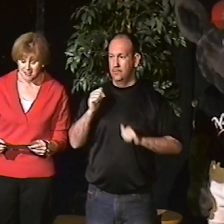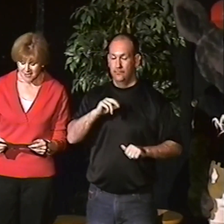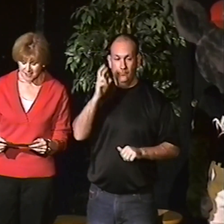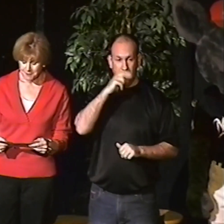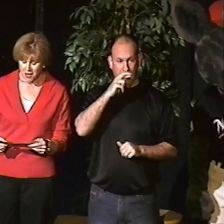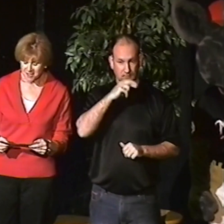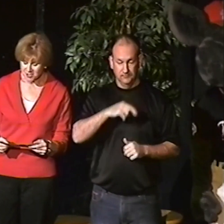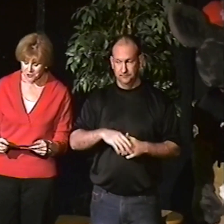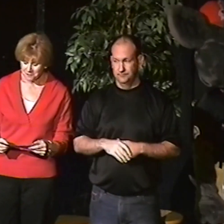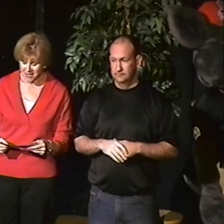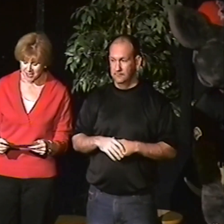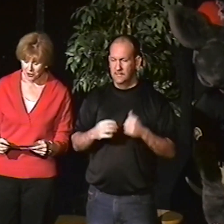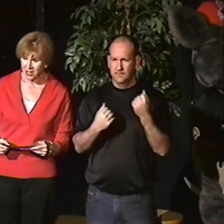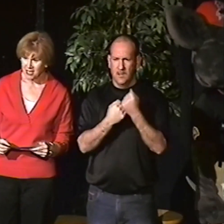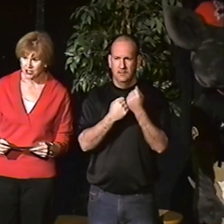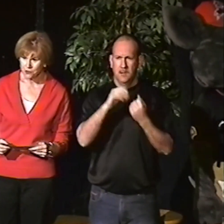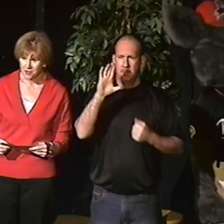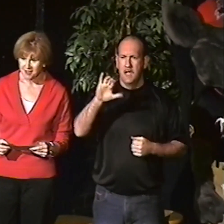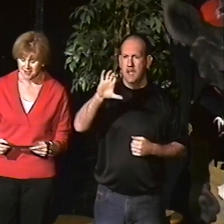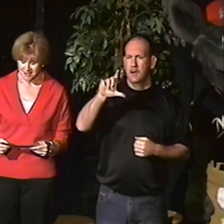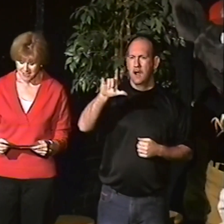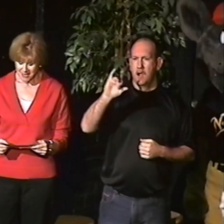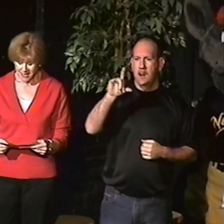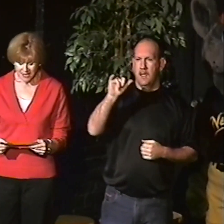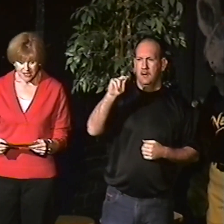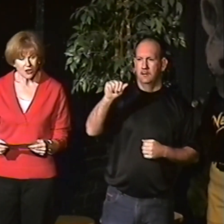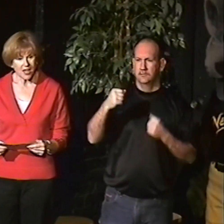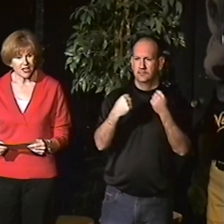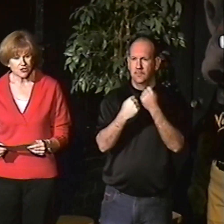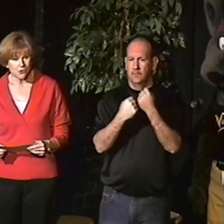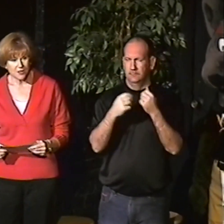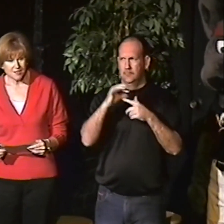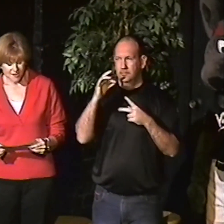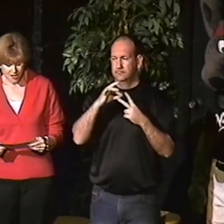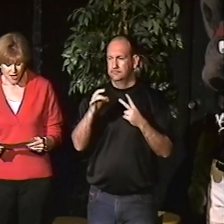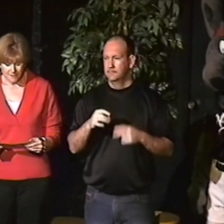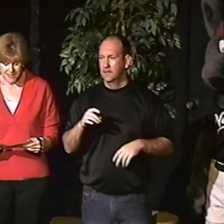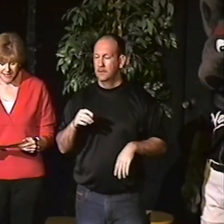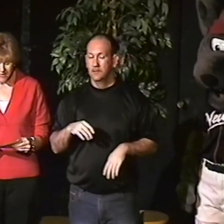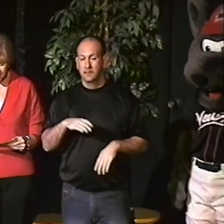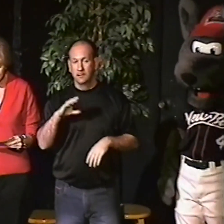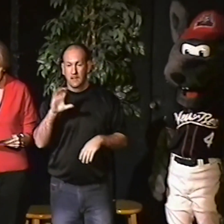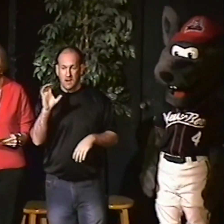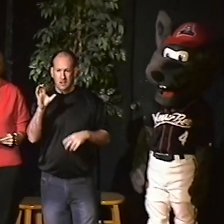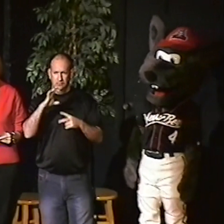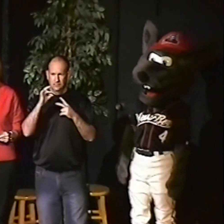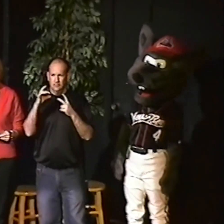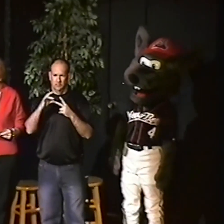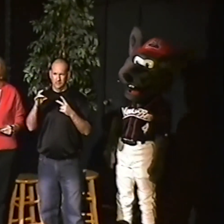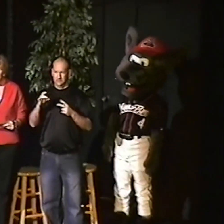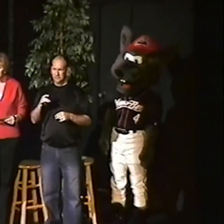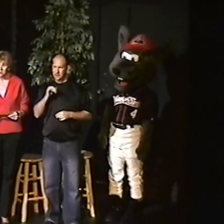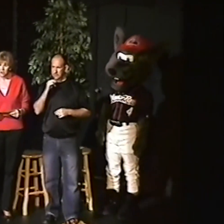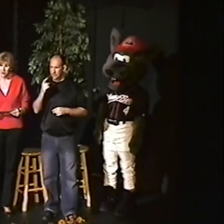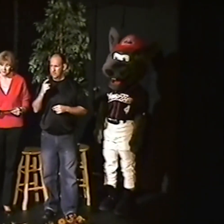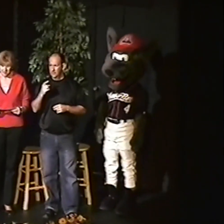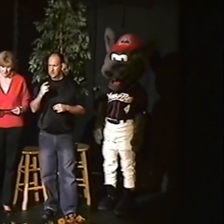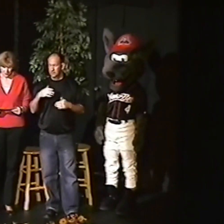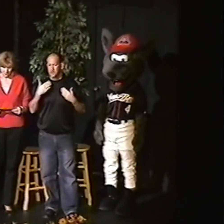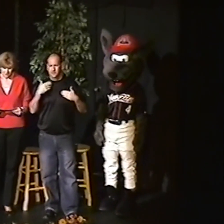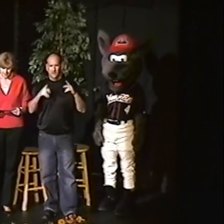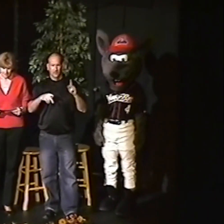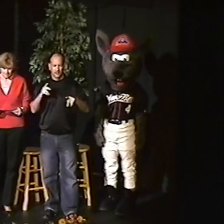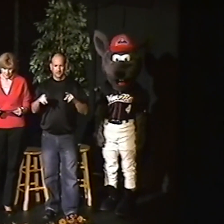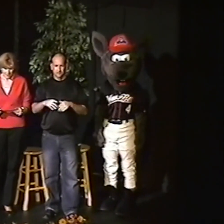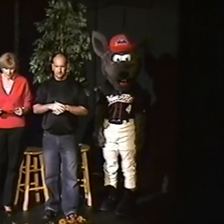Rats, sponsored by Carolina Choice. Carolina Choice is a company dedicated to working with young